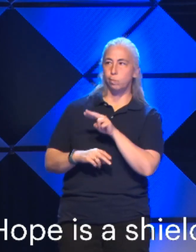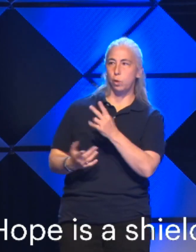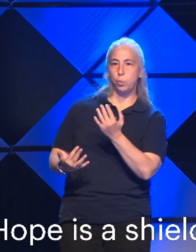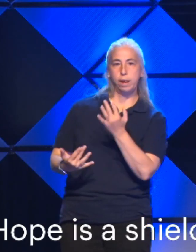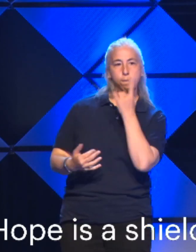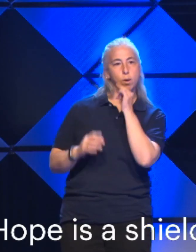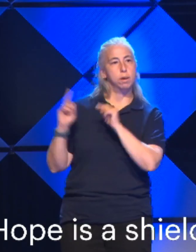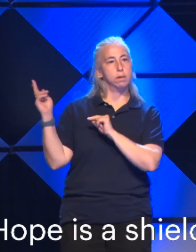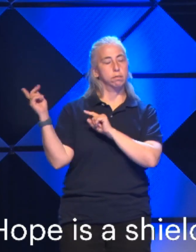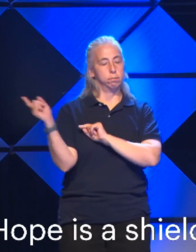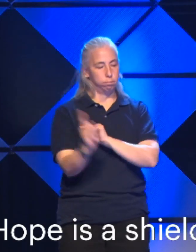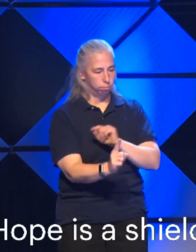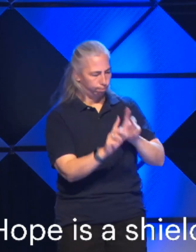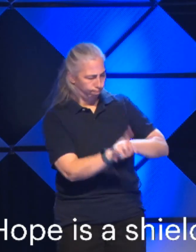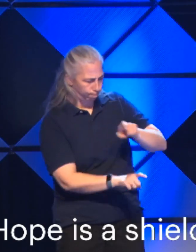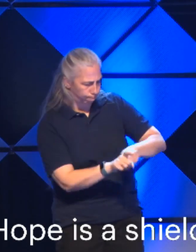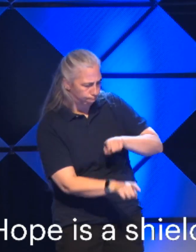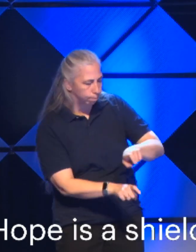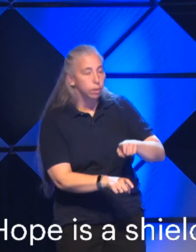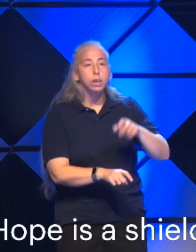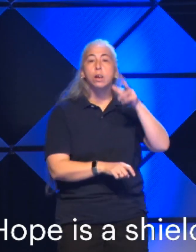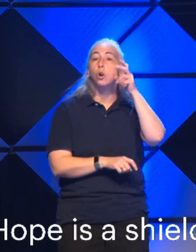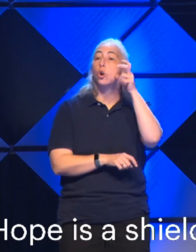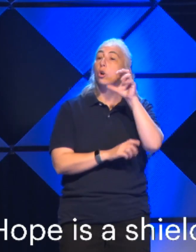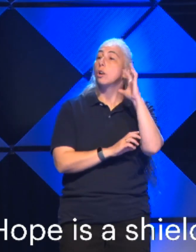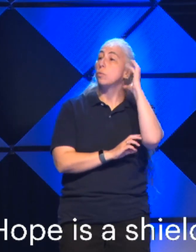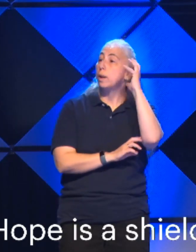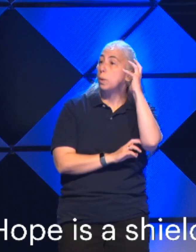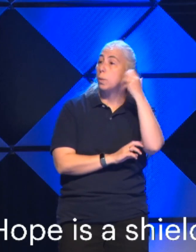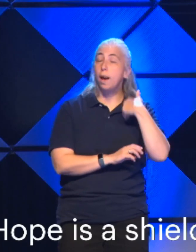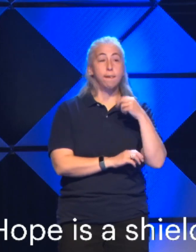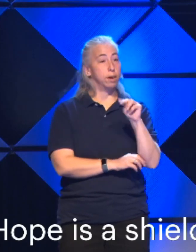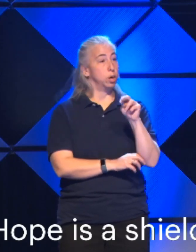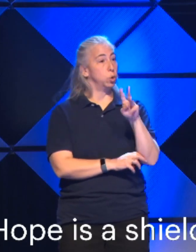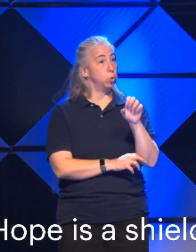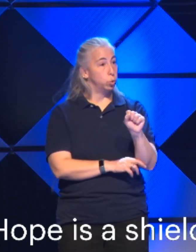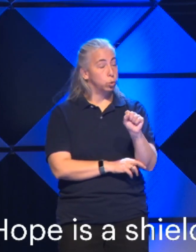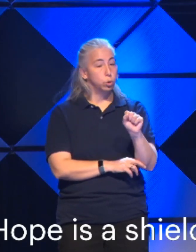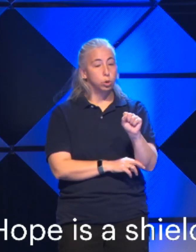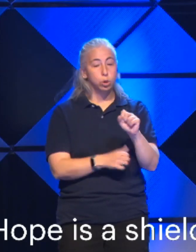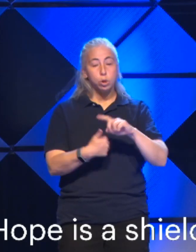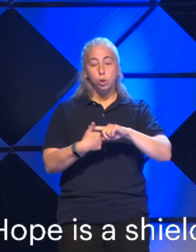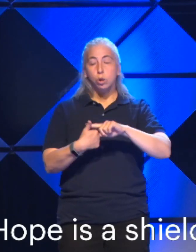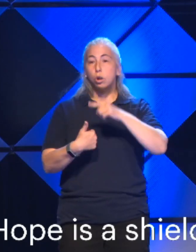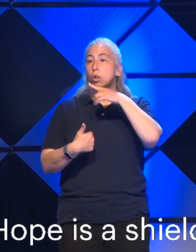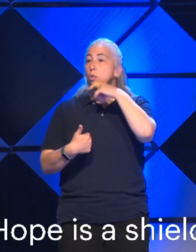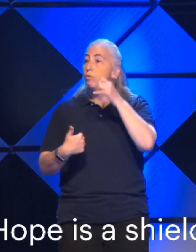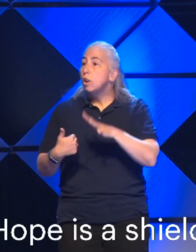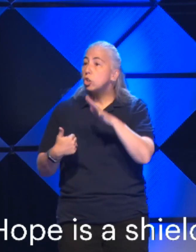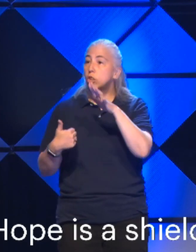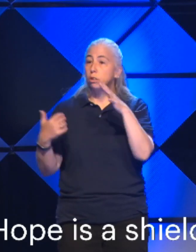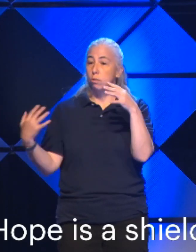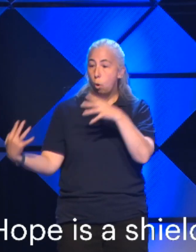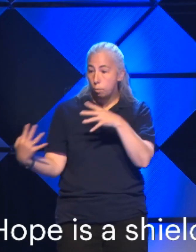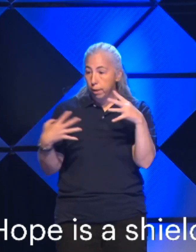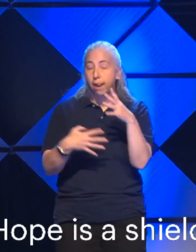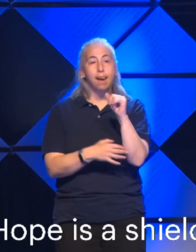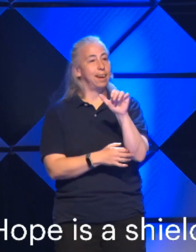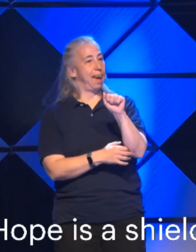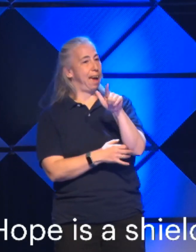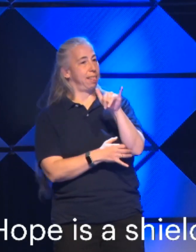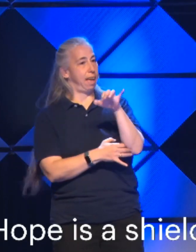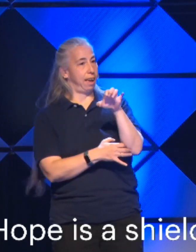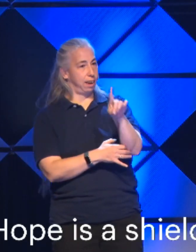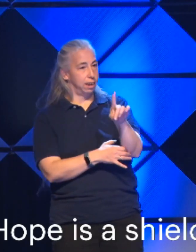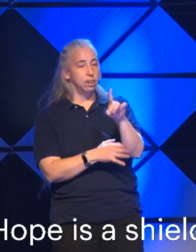radio that the Russian army and the allies will come closer and will